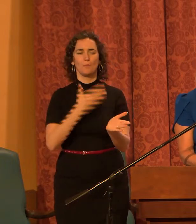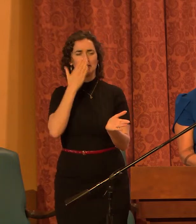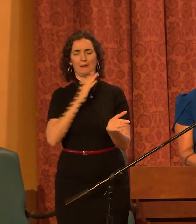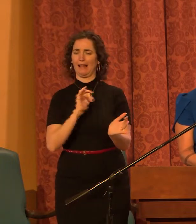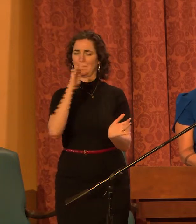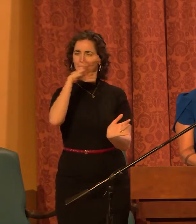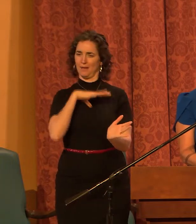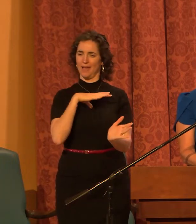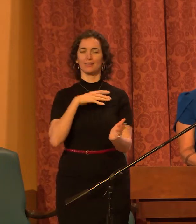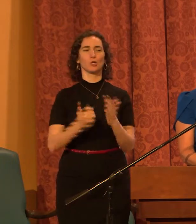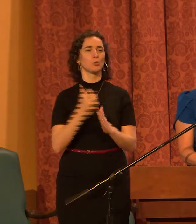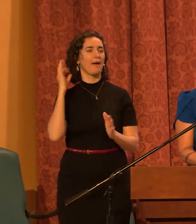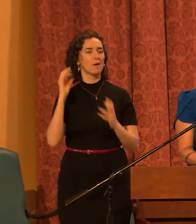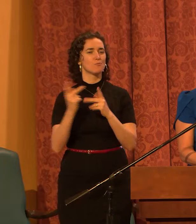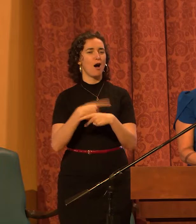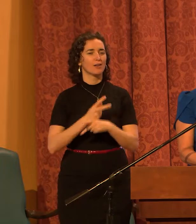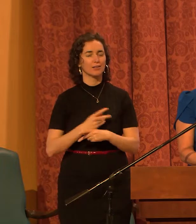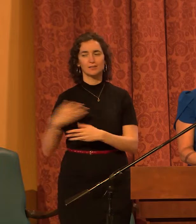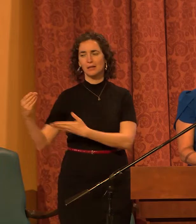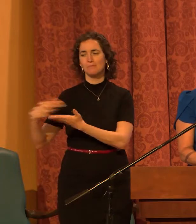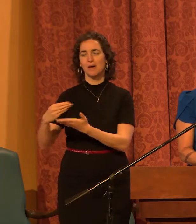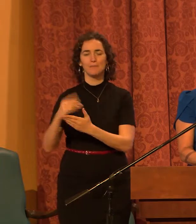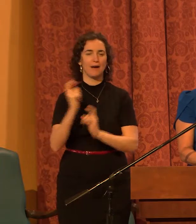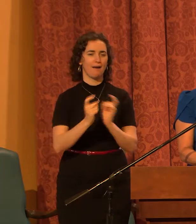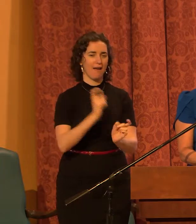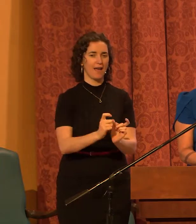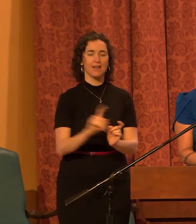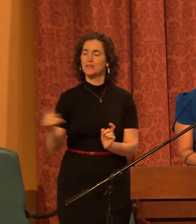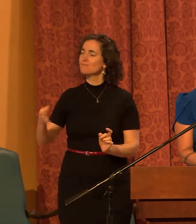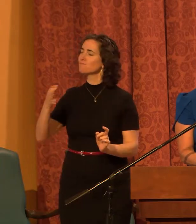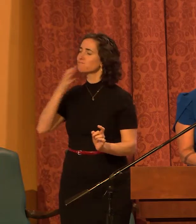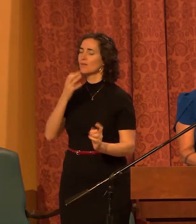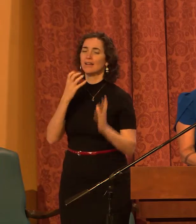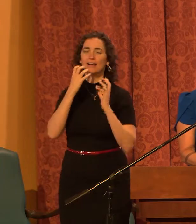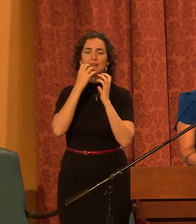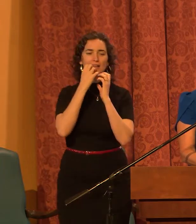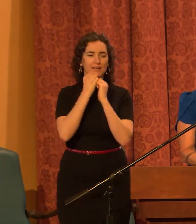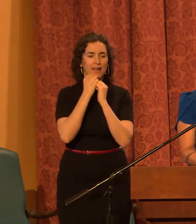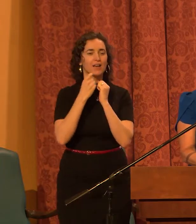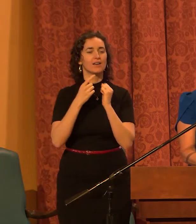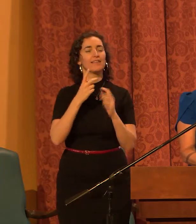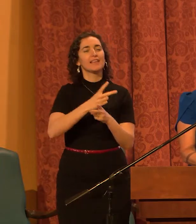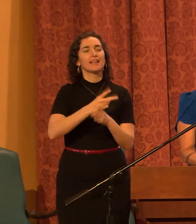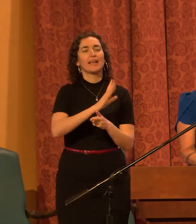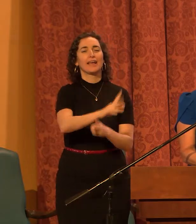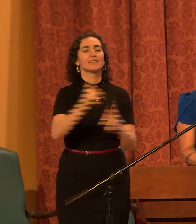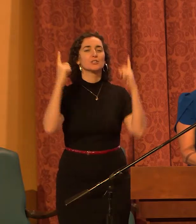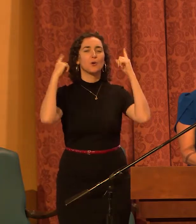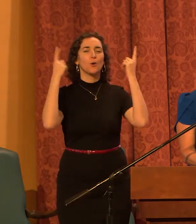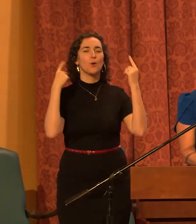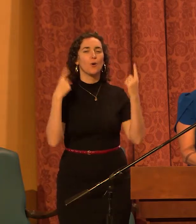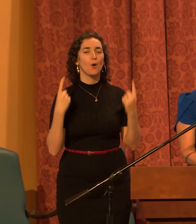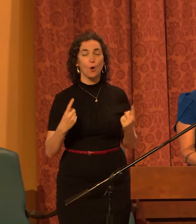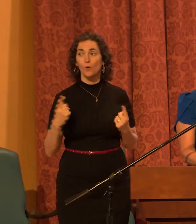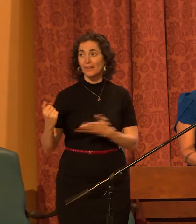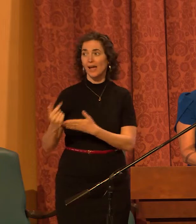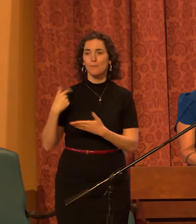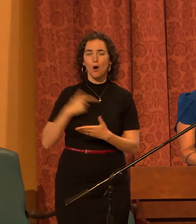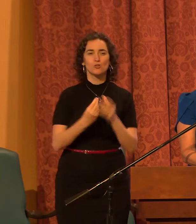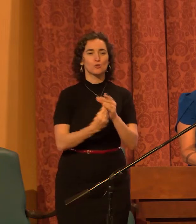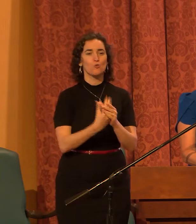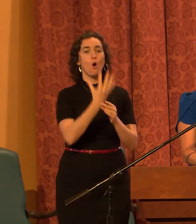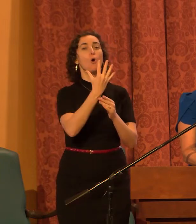new hair products. Josh had mastered the art of caring for his long curly hair as he helped us grow it